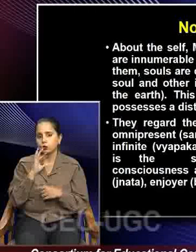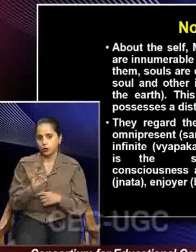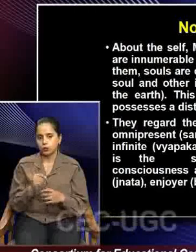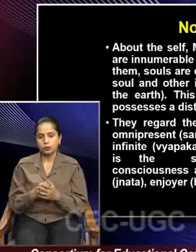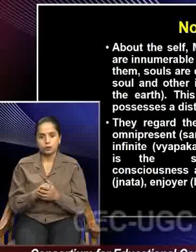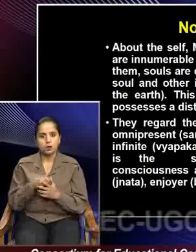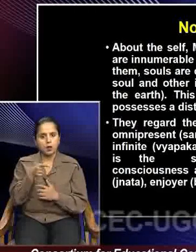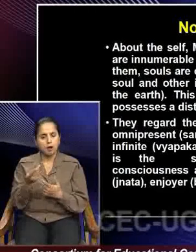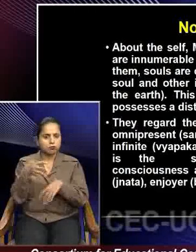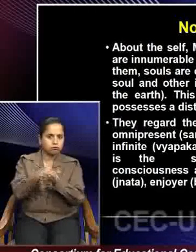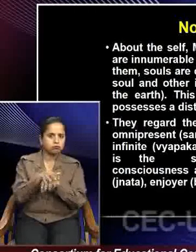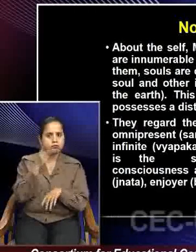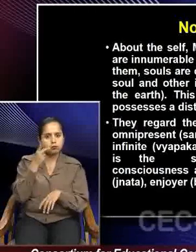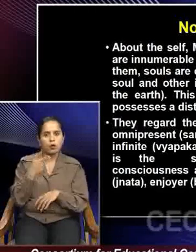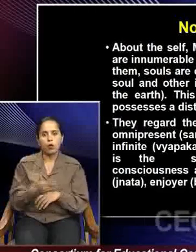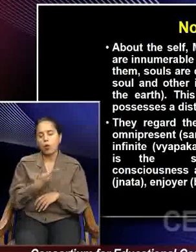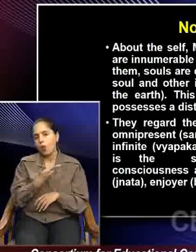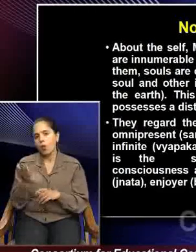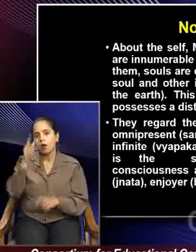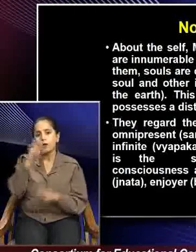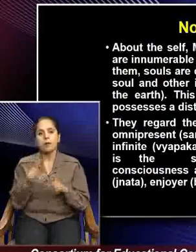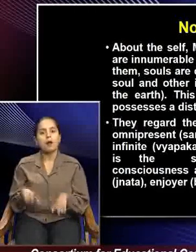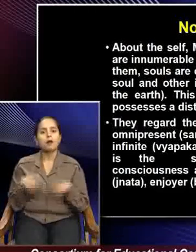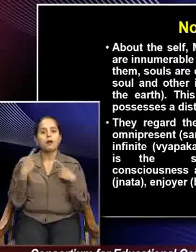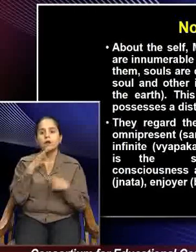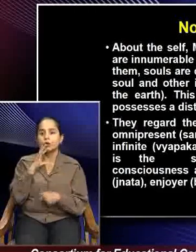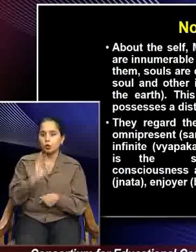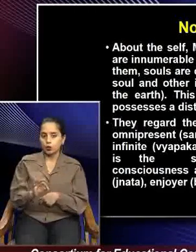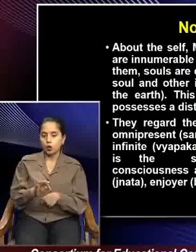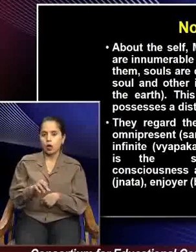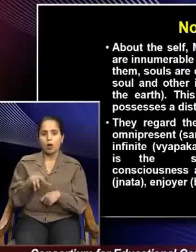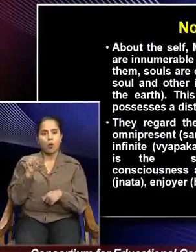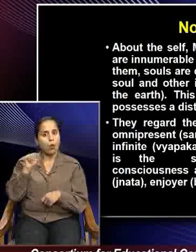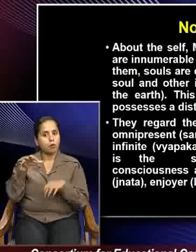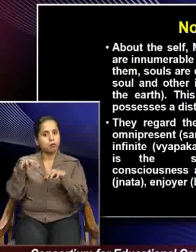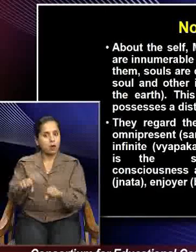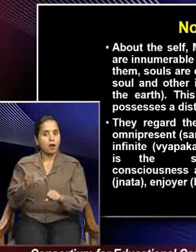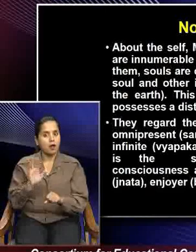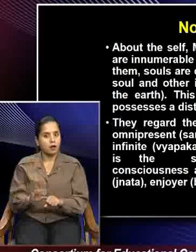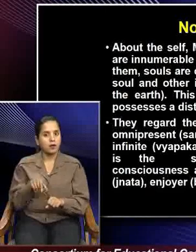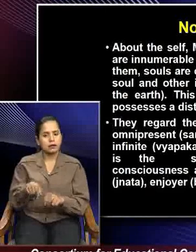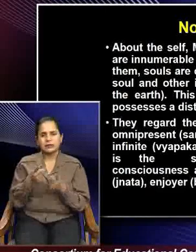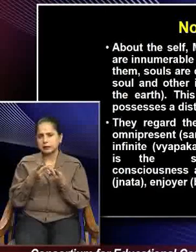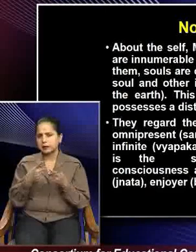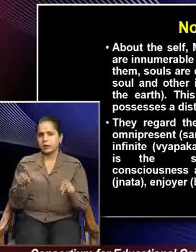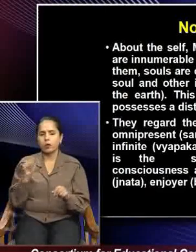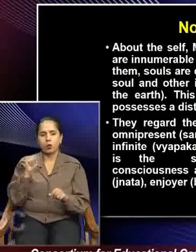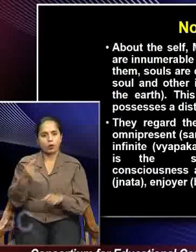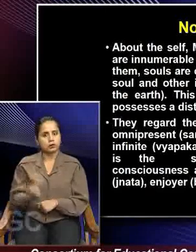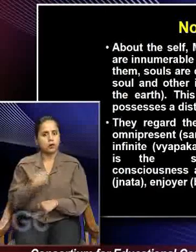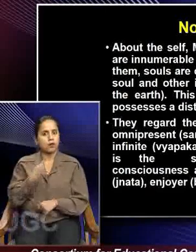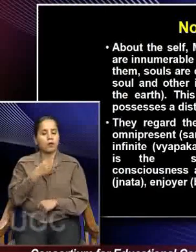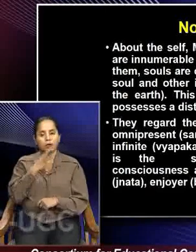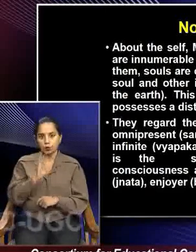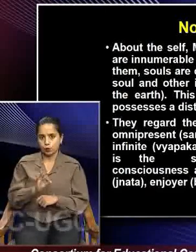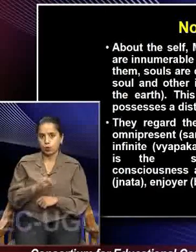This implies every living being possesses a distinct self